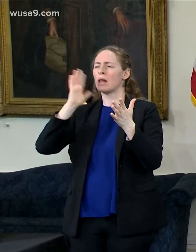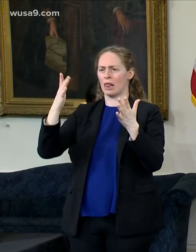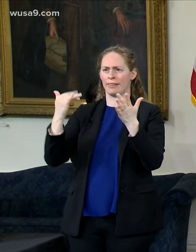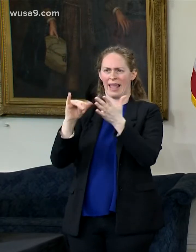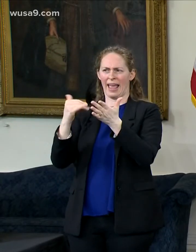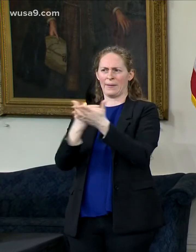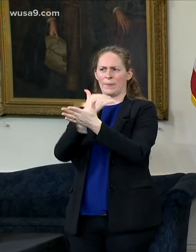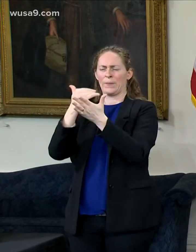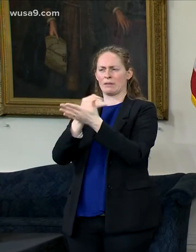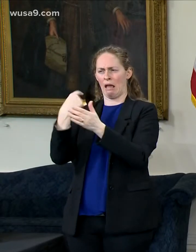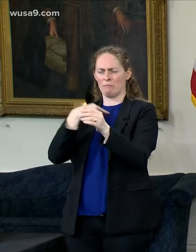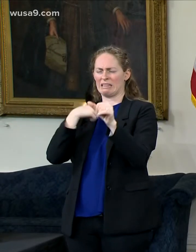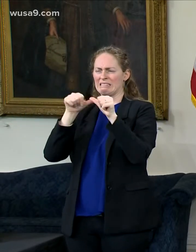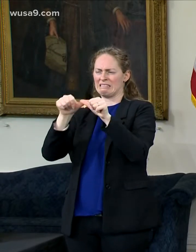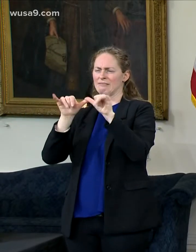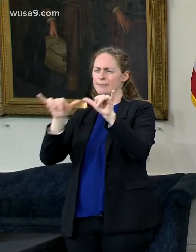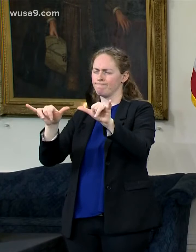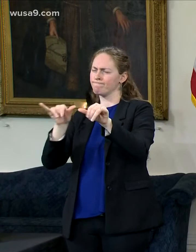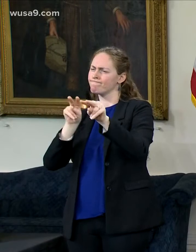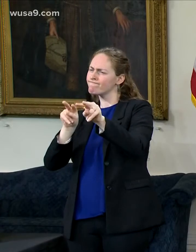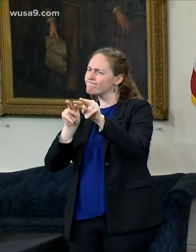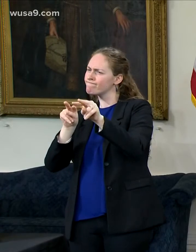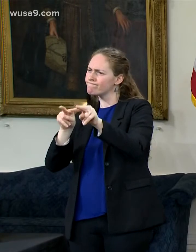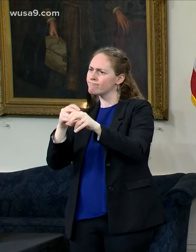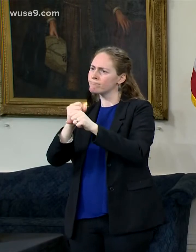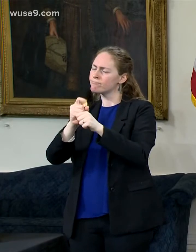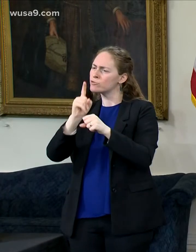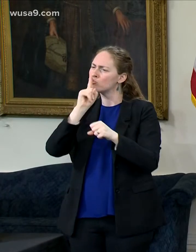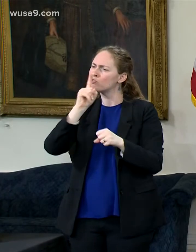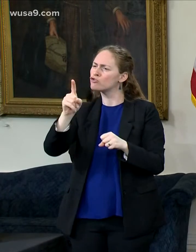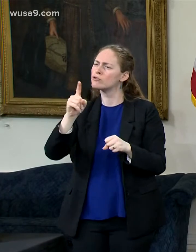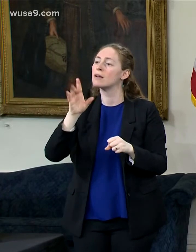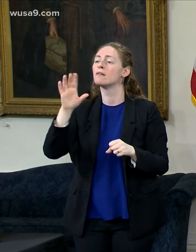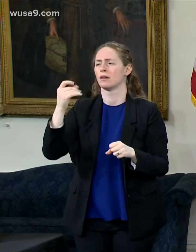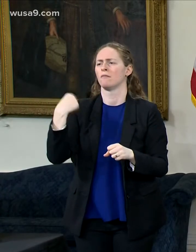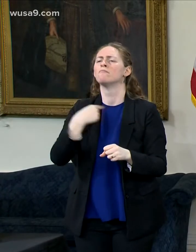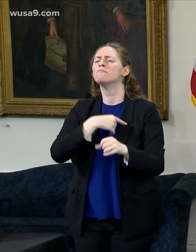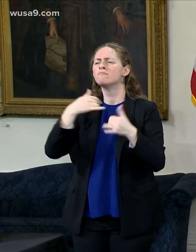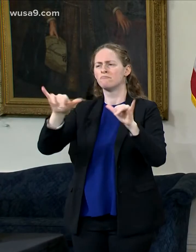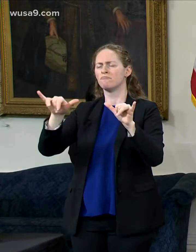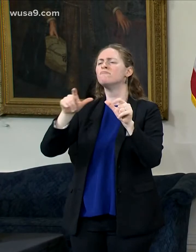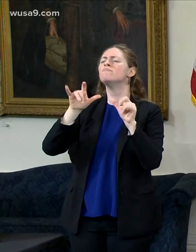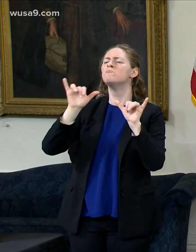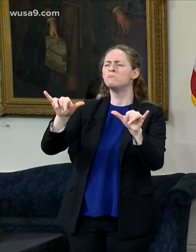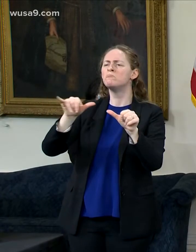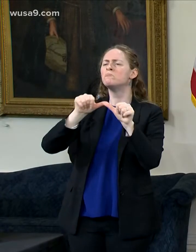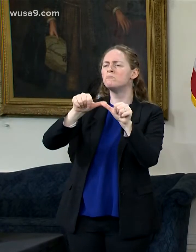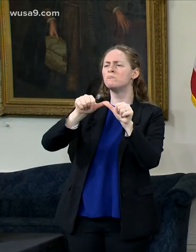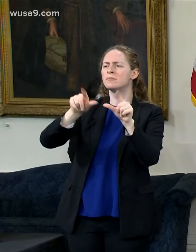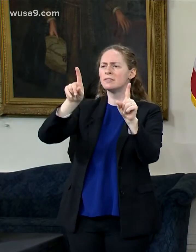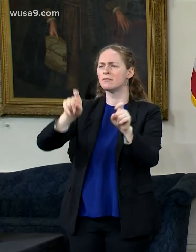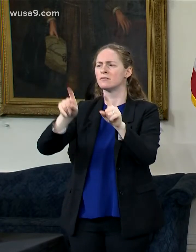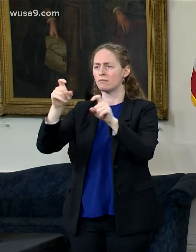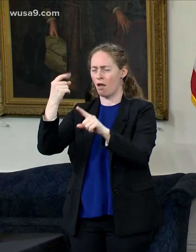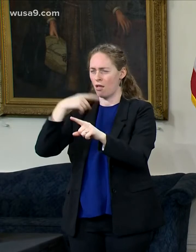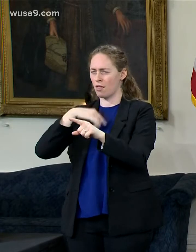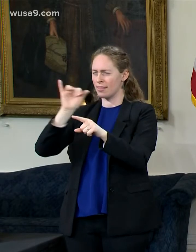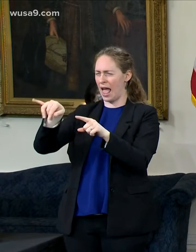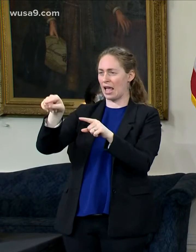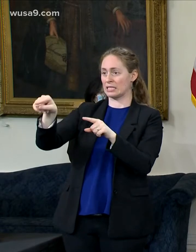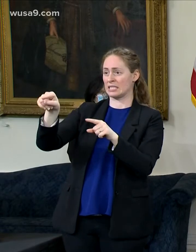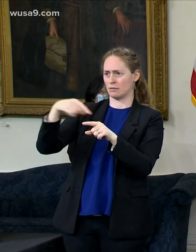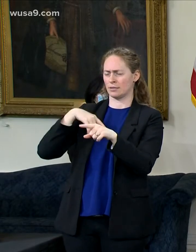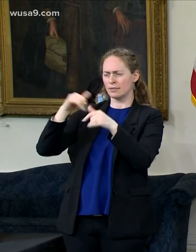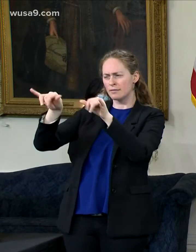variants at a greater rate than just about anybody in the country and more than most people in the world. We were already ahead of